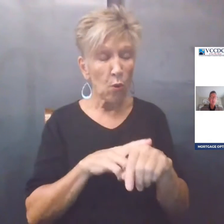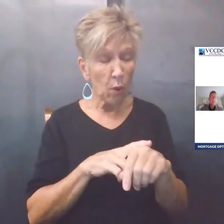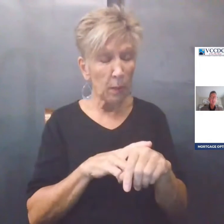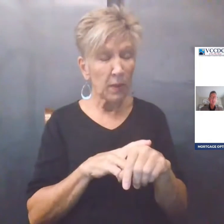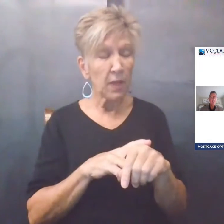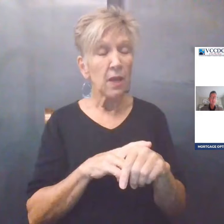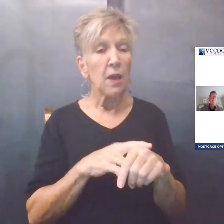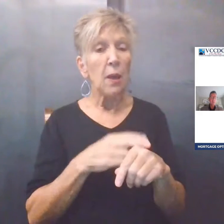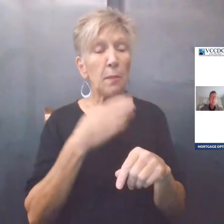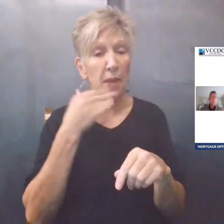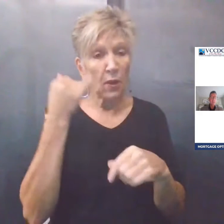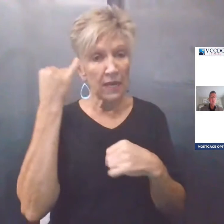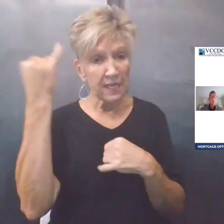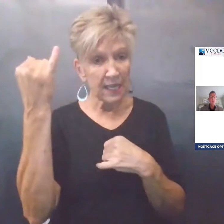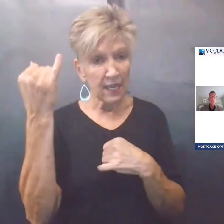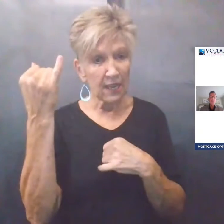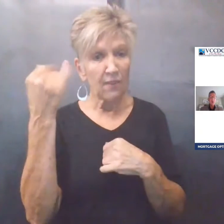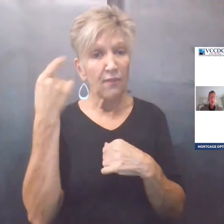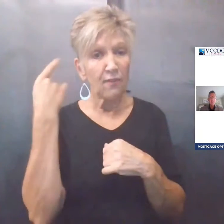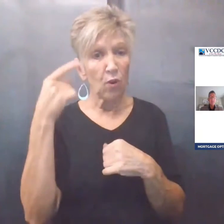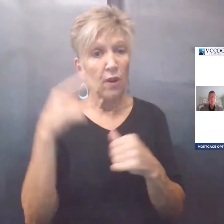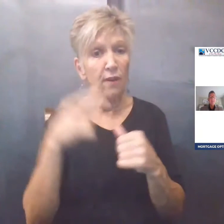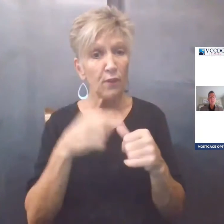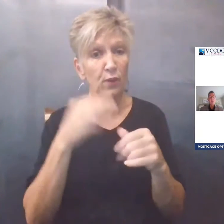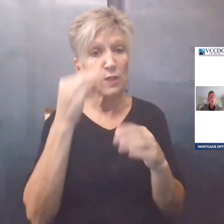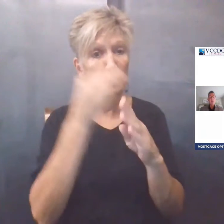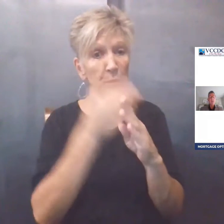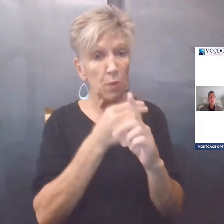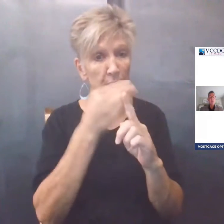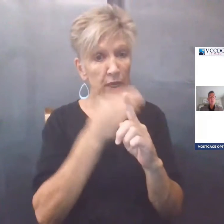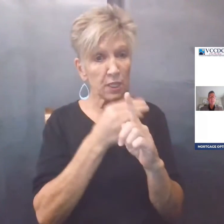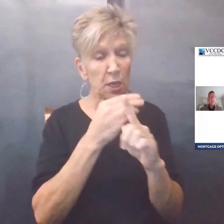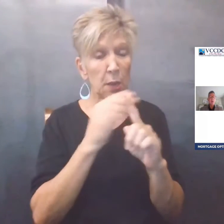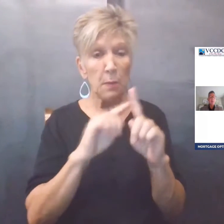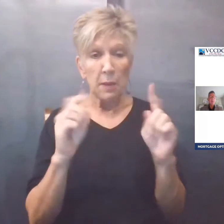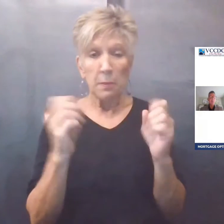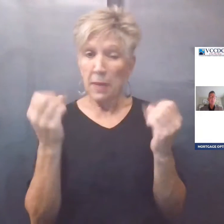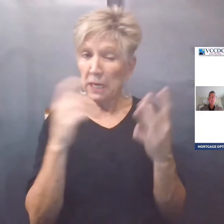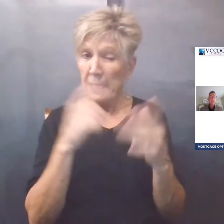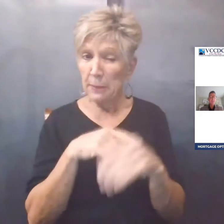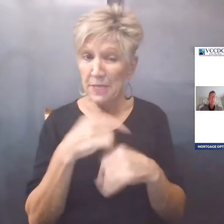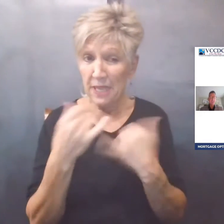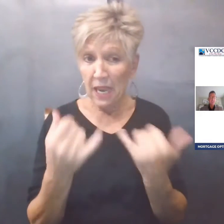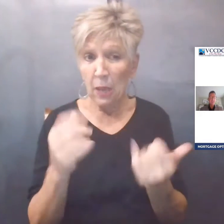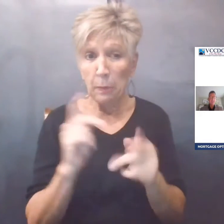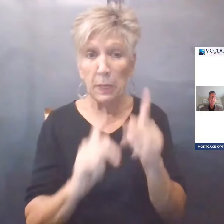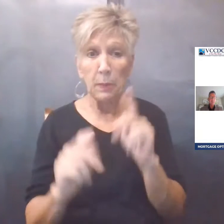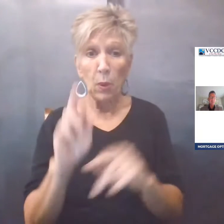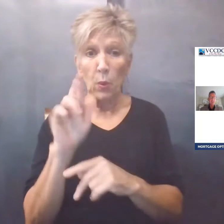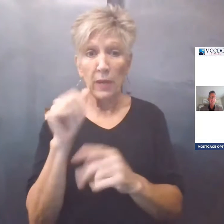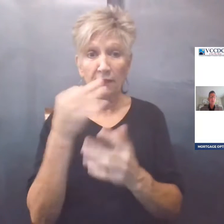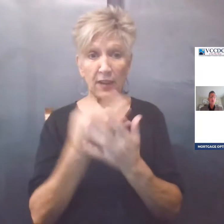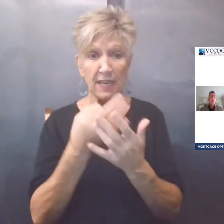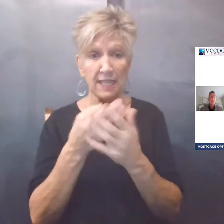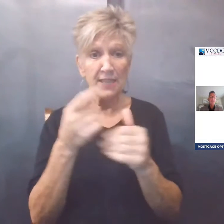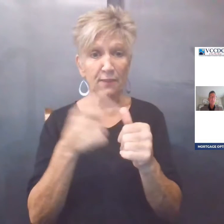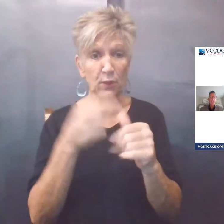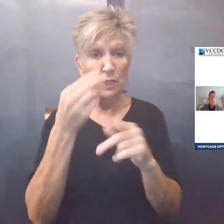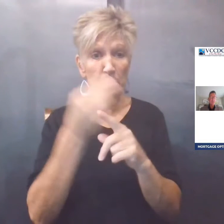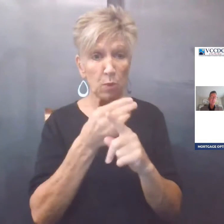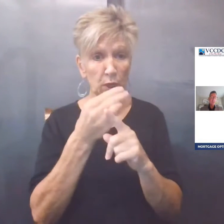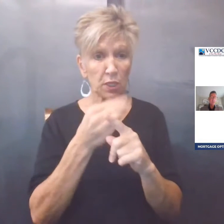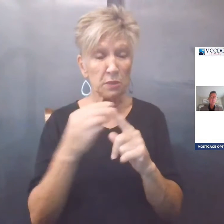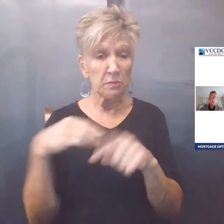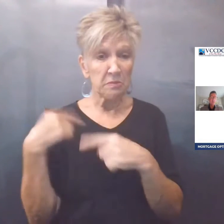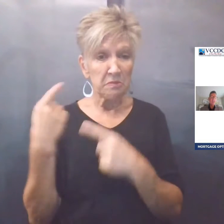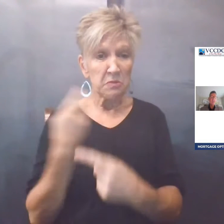opted to want to do this on a first mortgage. But a lot of the times now, people have refinanced their first mortgage over the